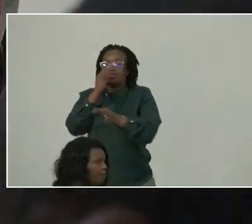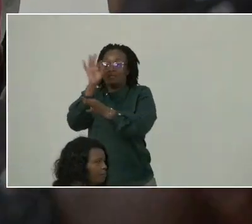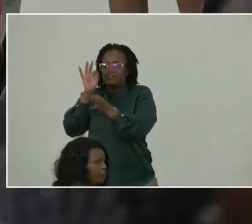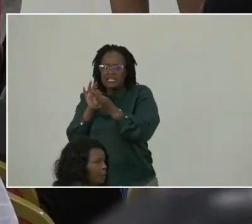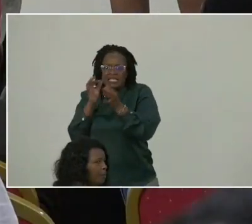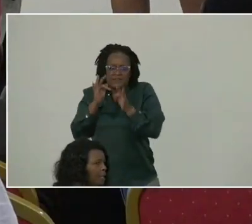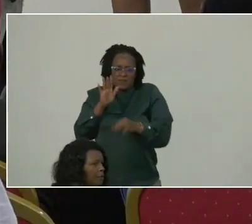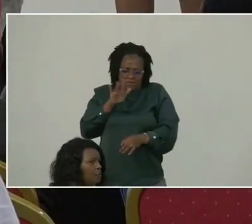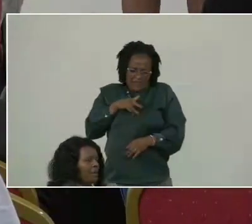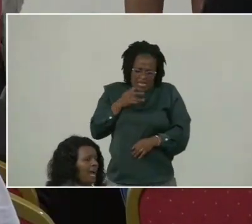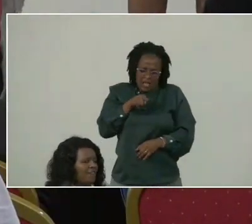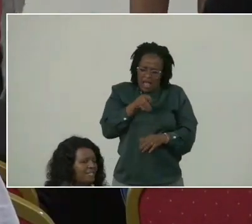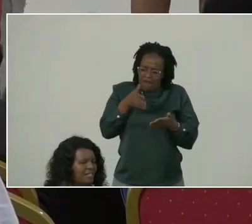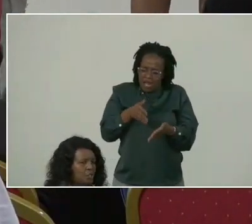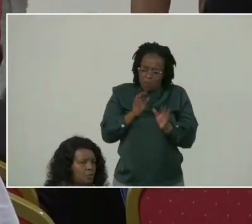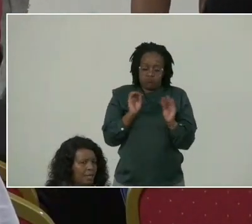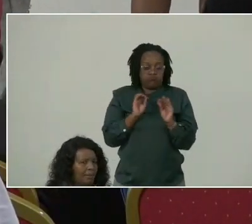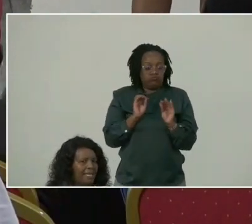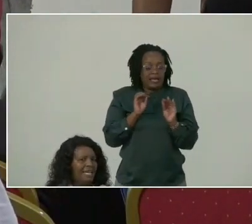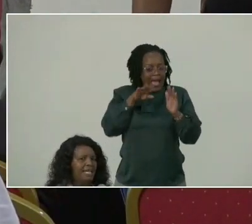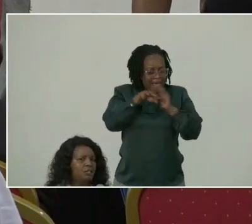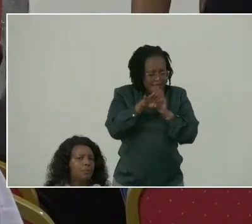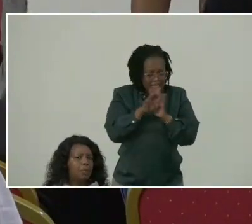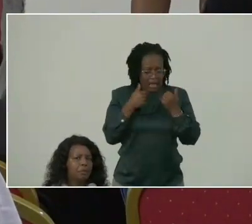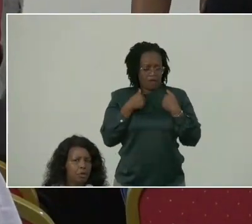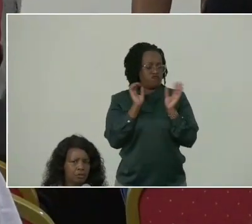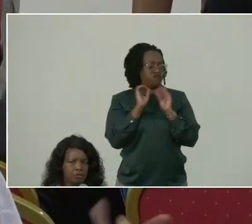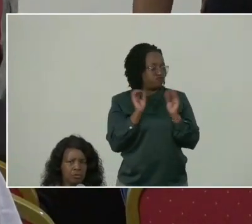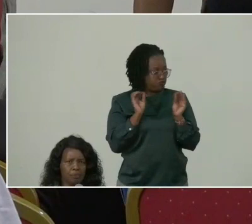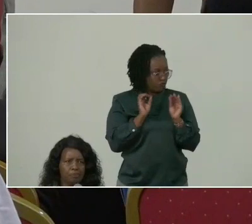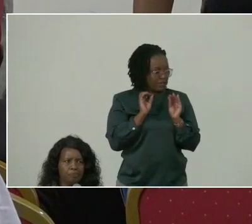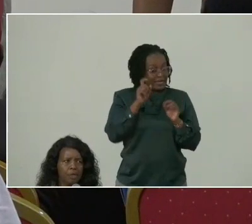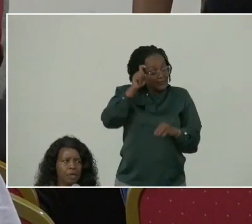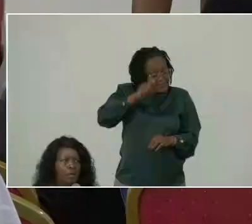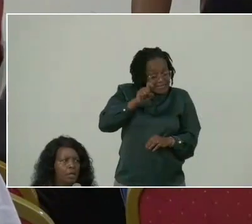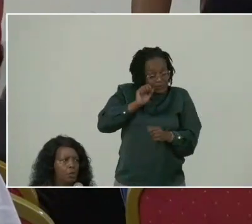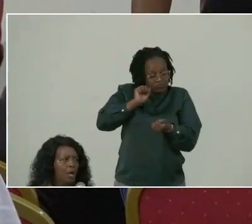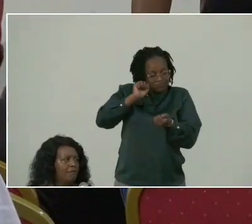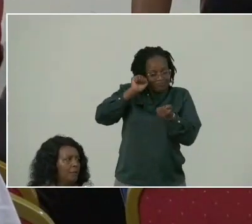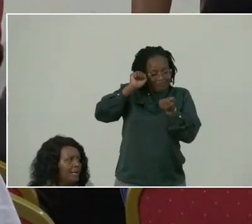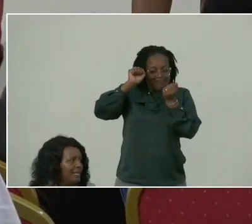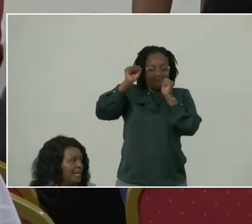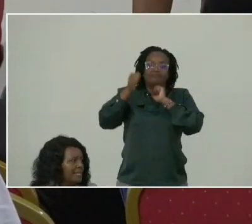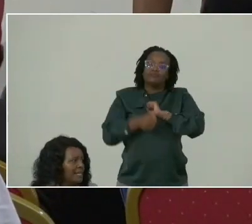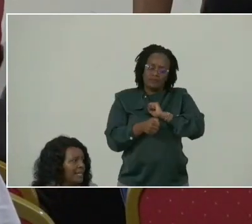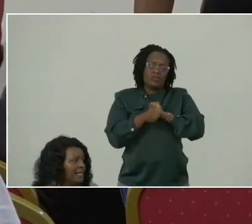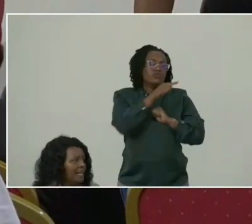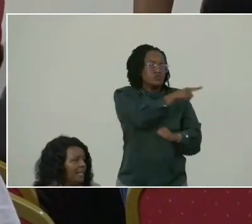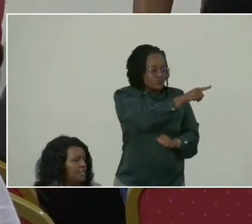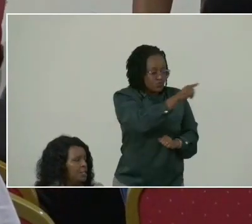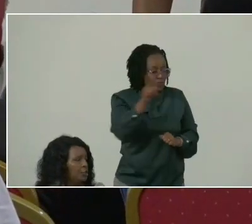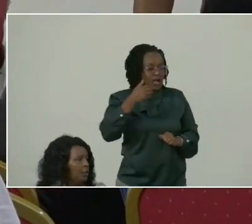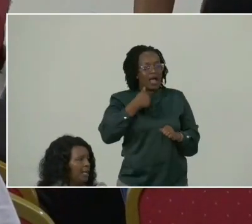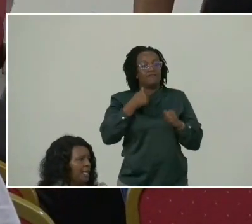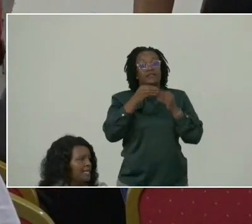available, you don't have access to them, and they need to be thought through. You have your leaders.